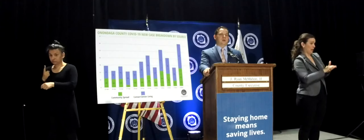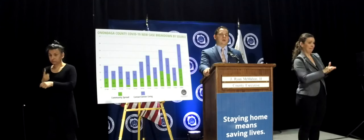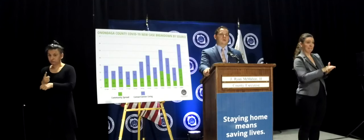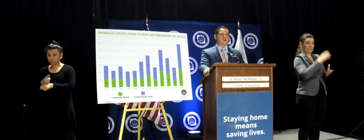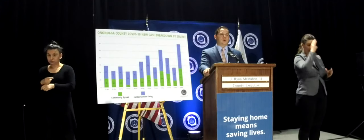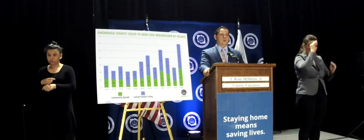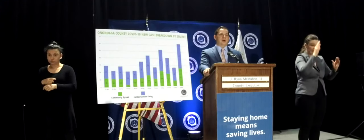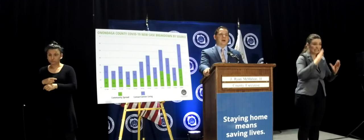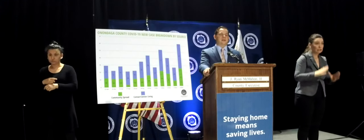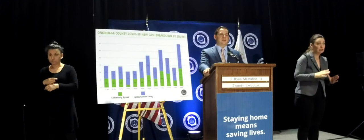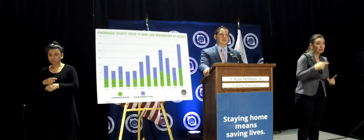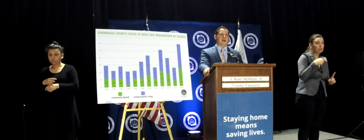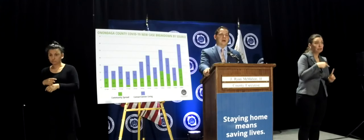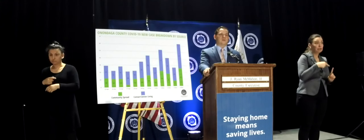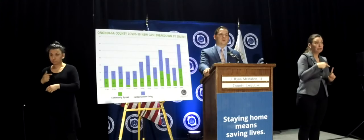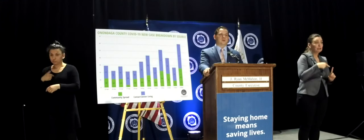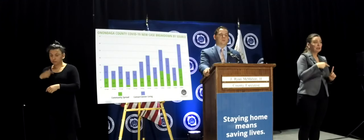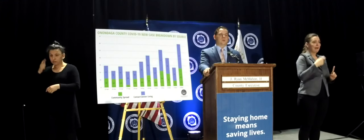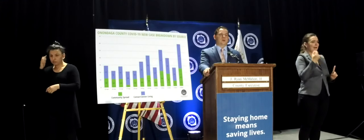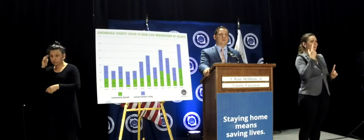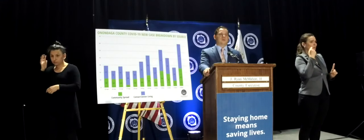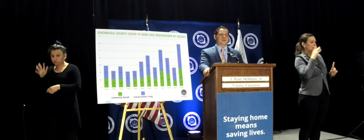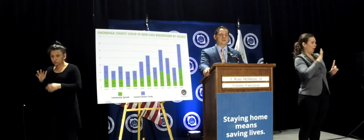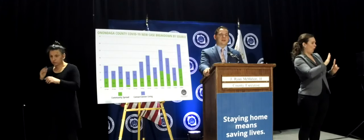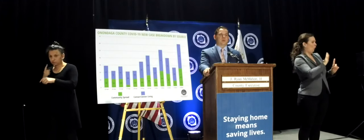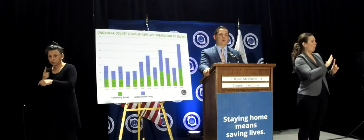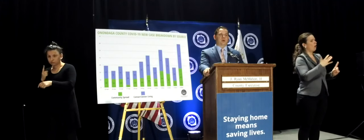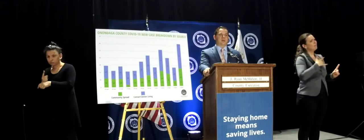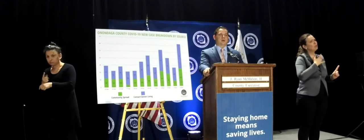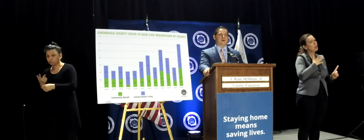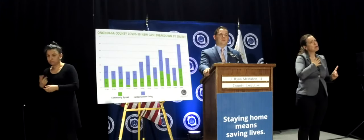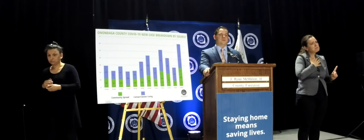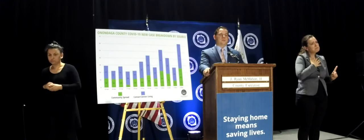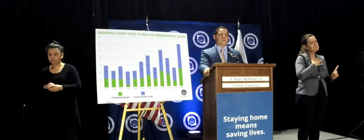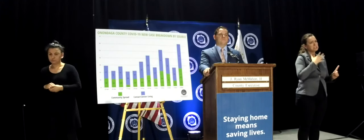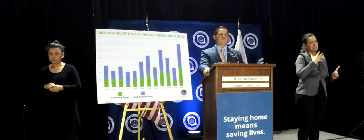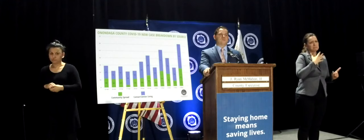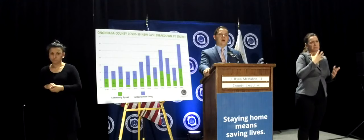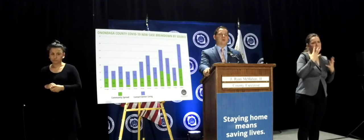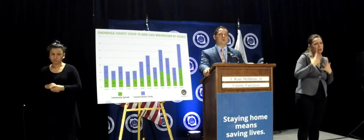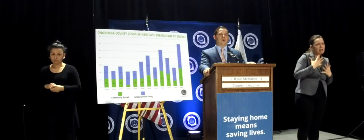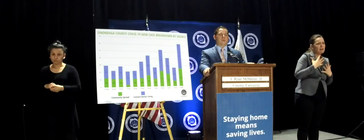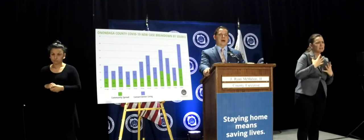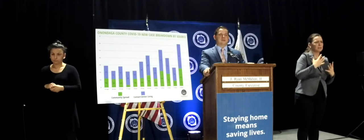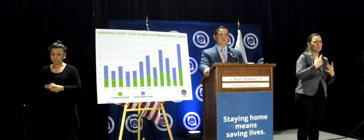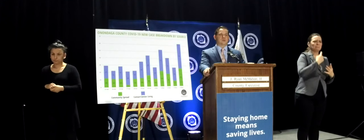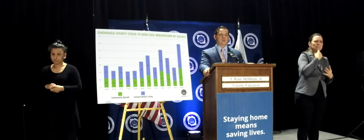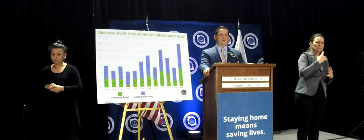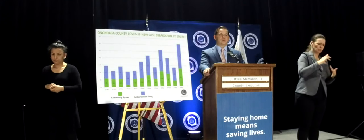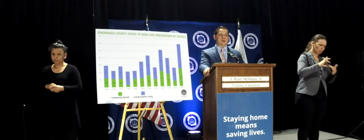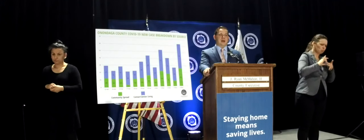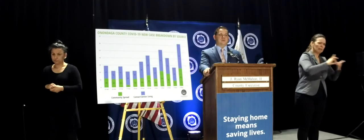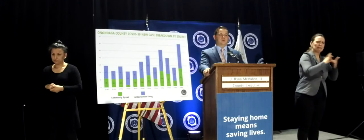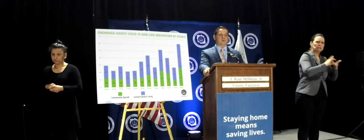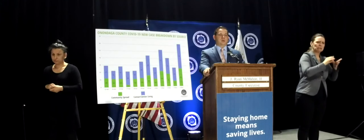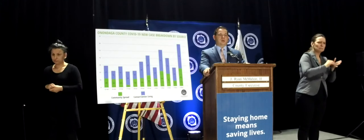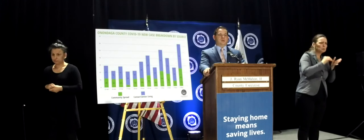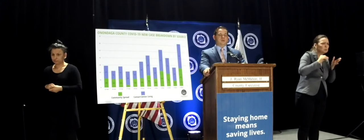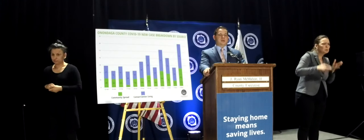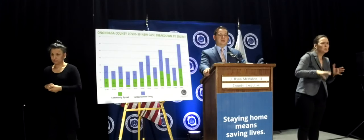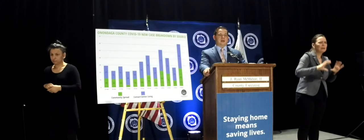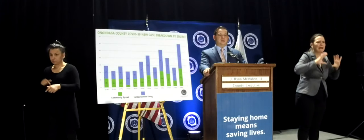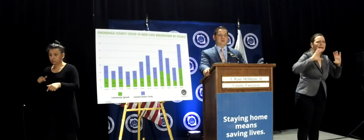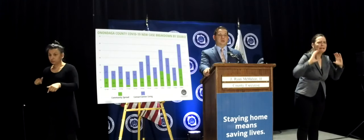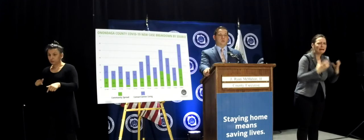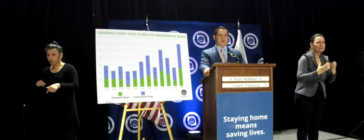well. So I think you have to, from the standpoint of how you go back to schools, you have to